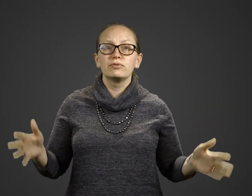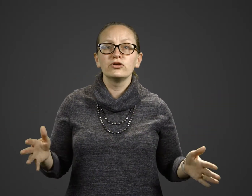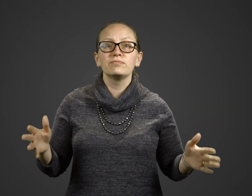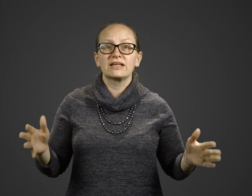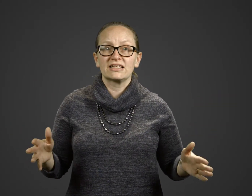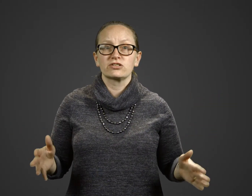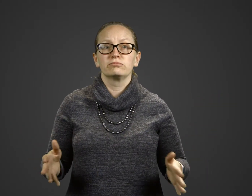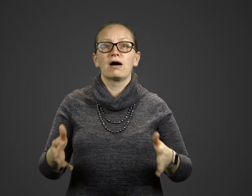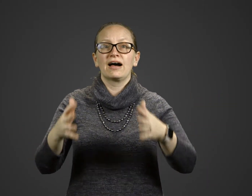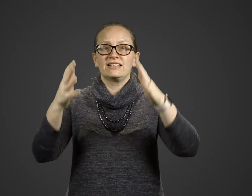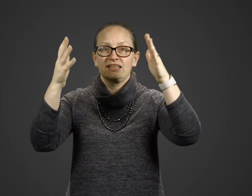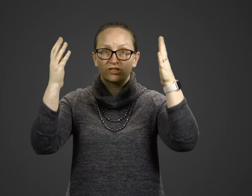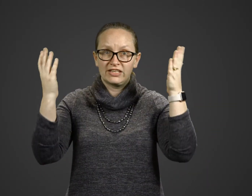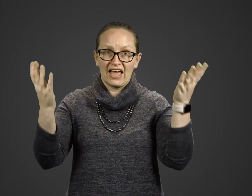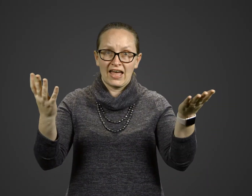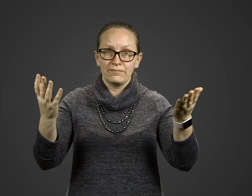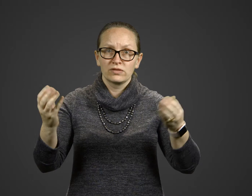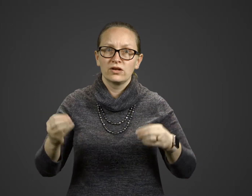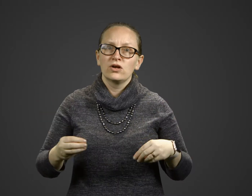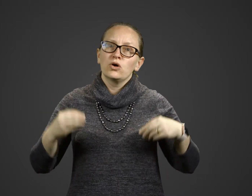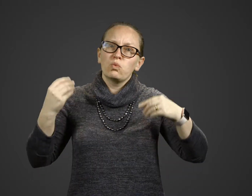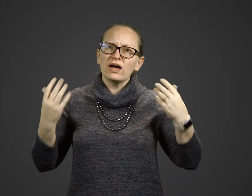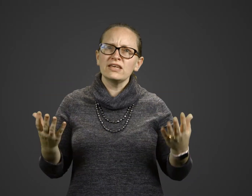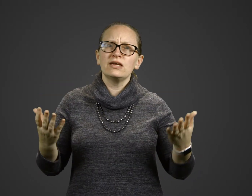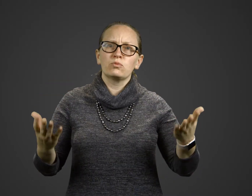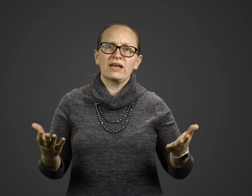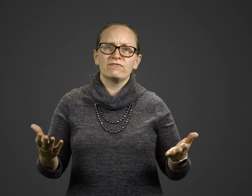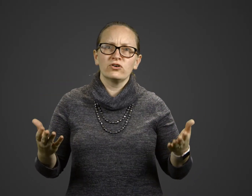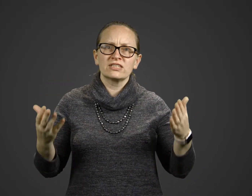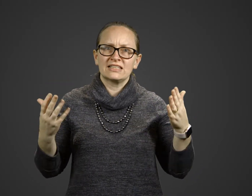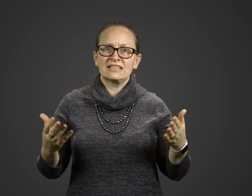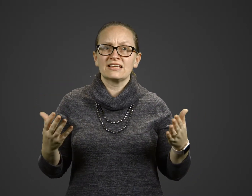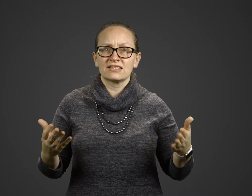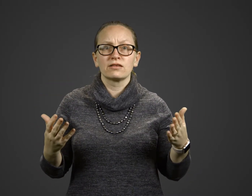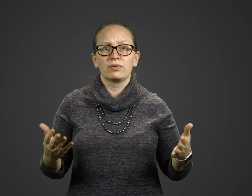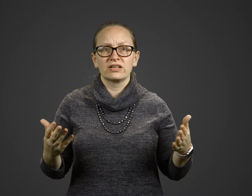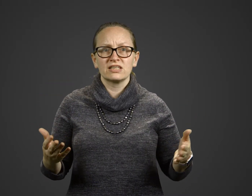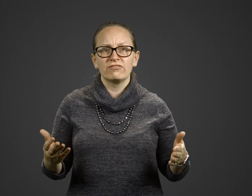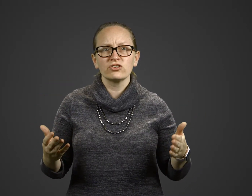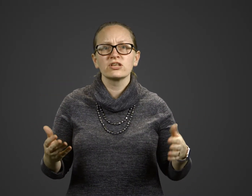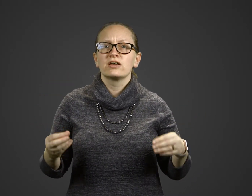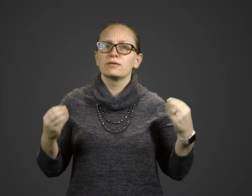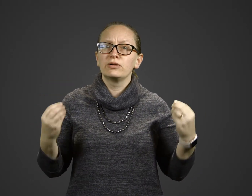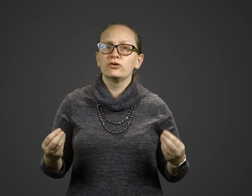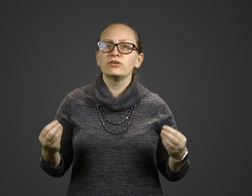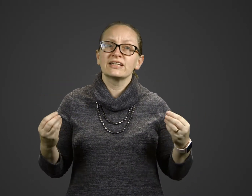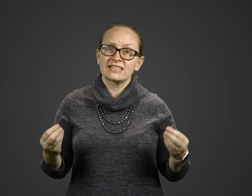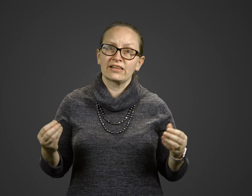balloon begins to rise into the air. While the weight force is less than the buoyancy force, the balloon